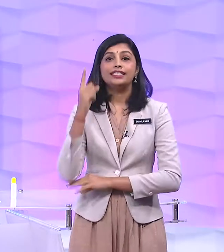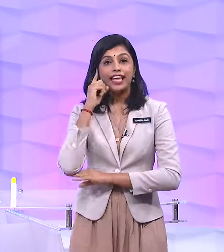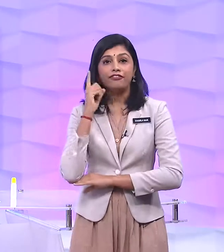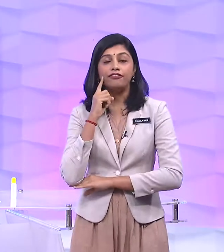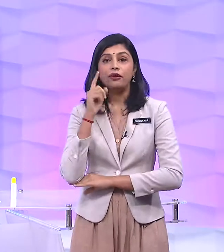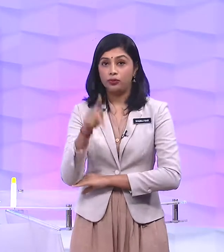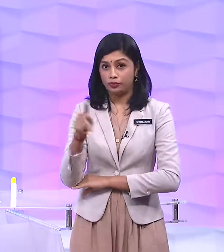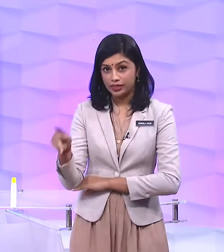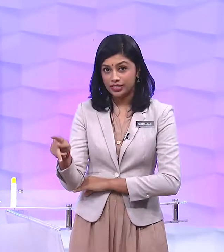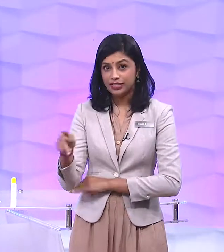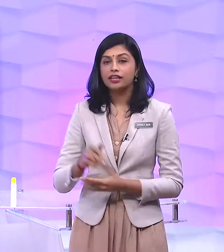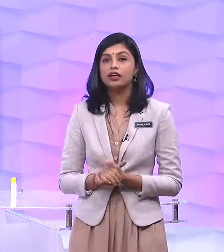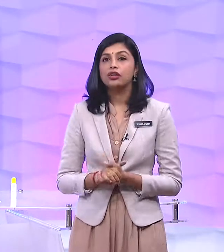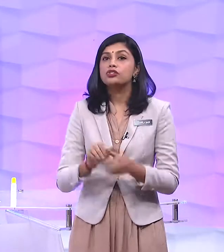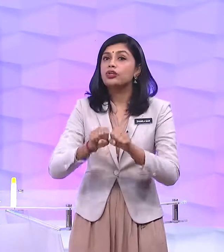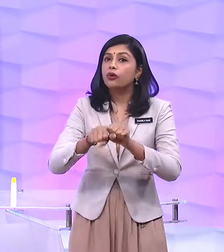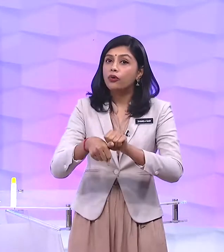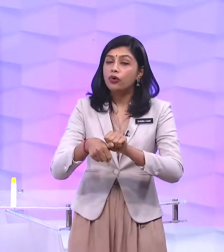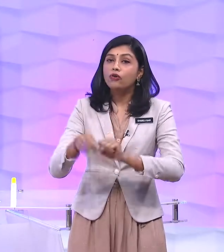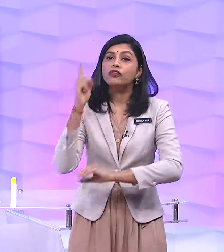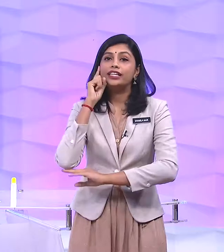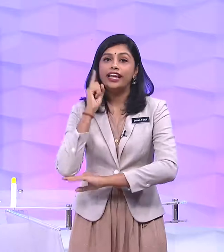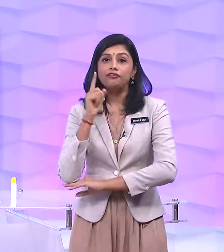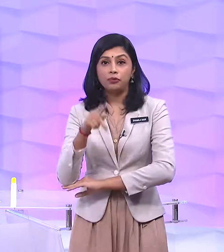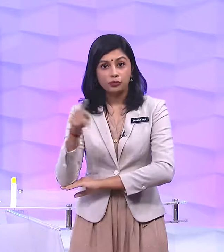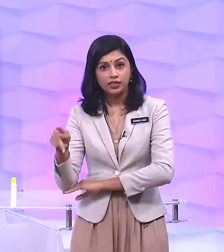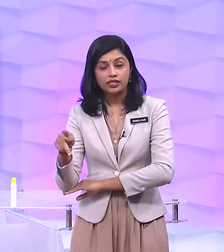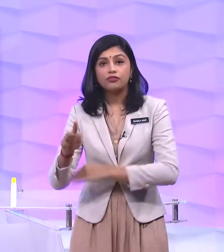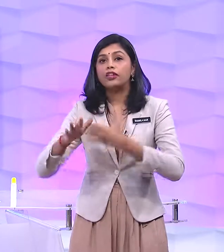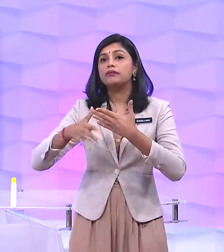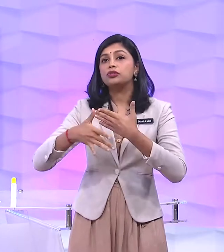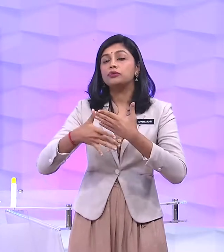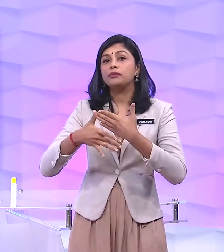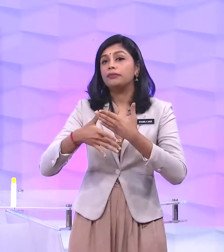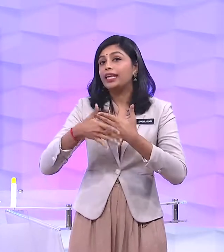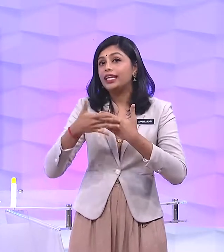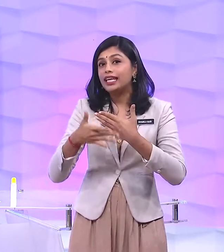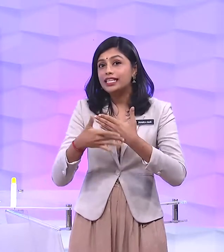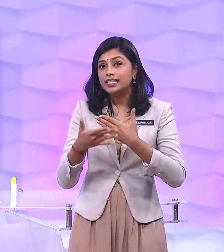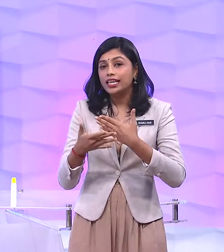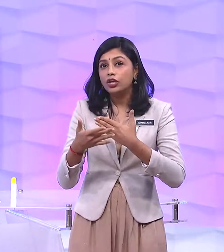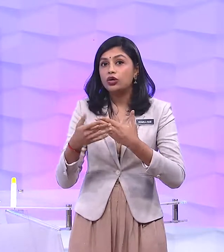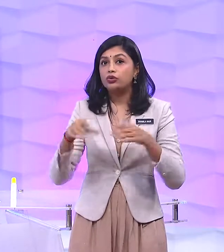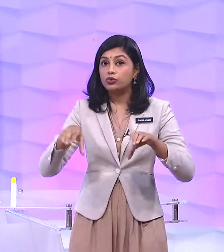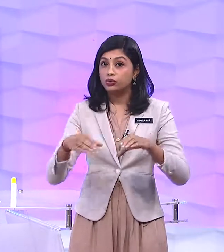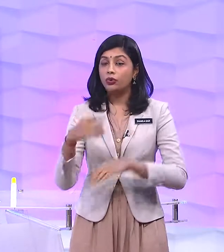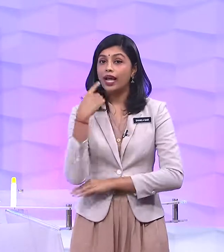deaf pupils. So, for the deaf pupils, for them to make it easy to do